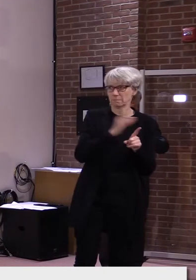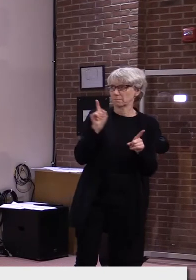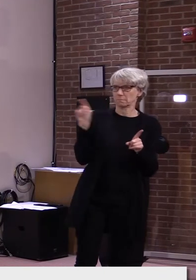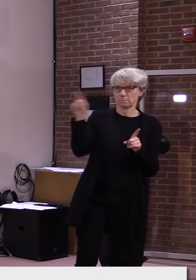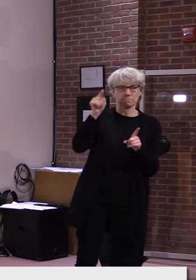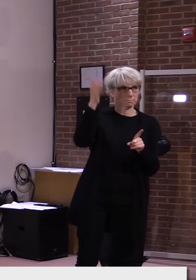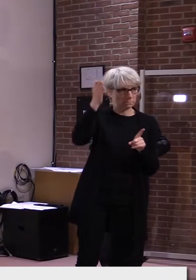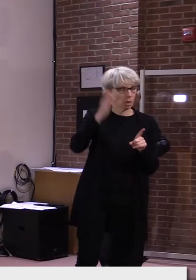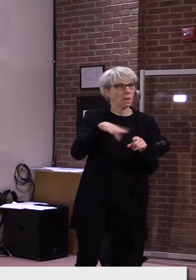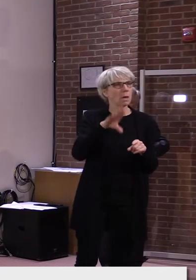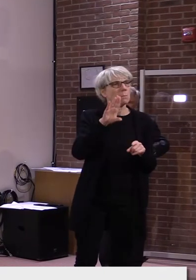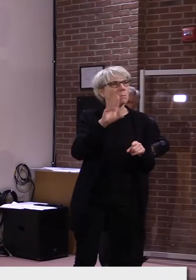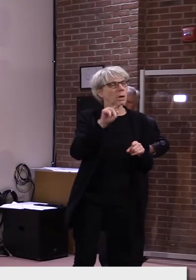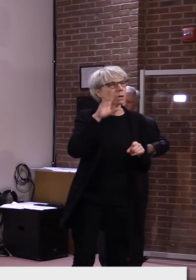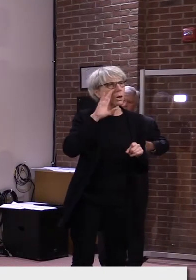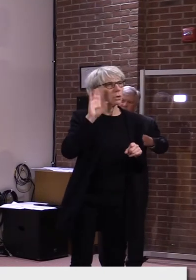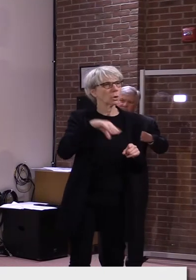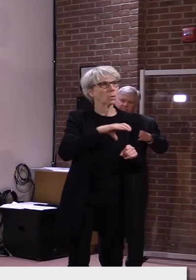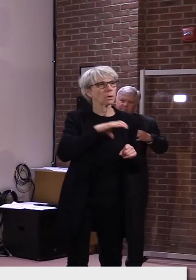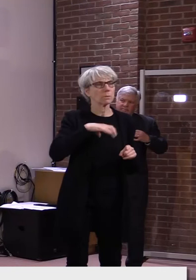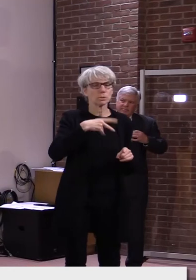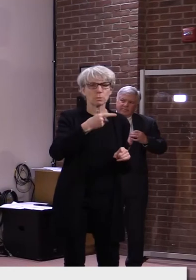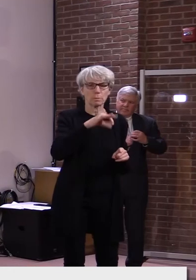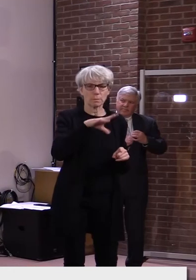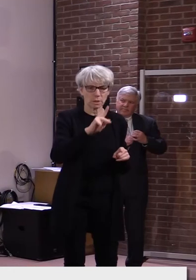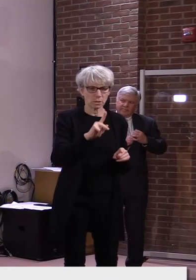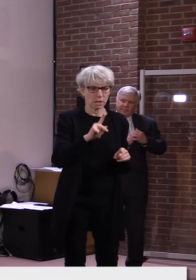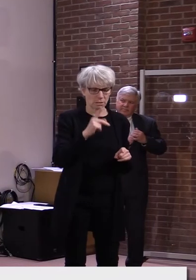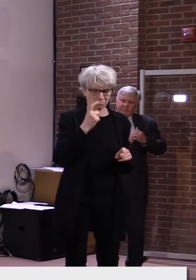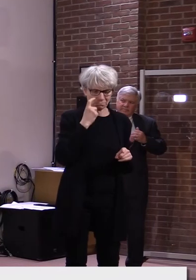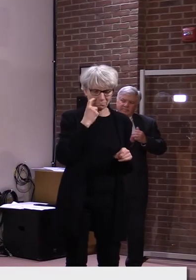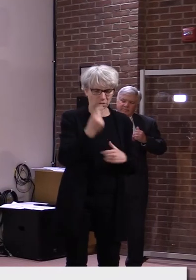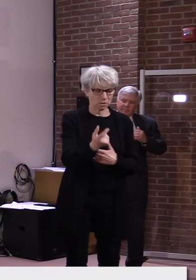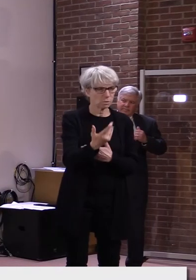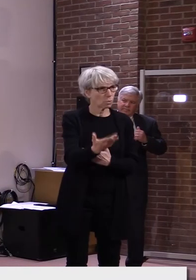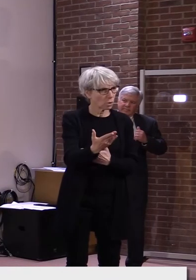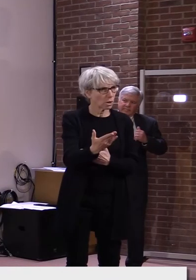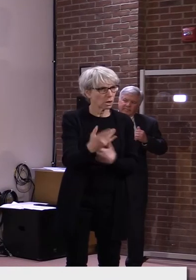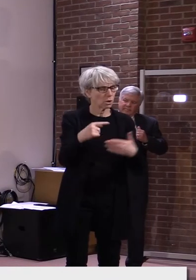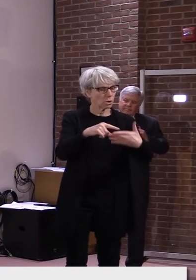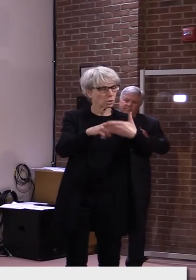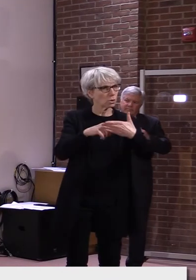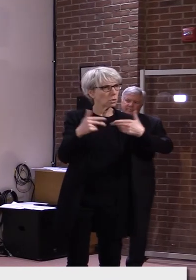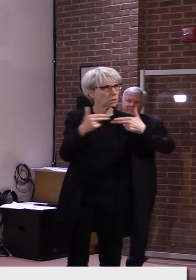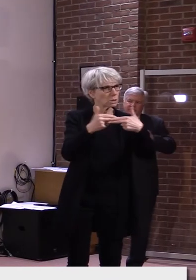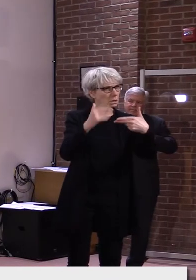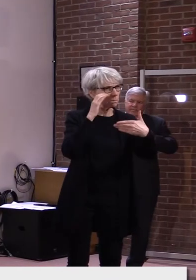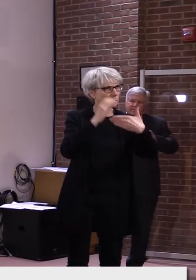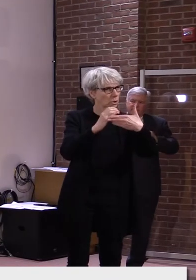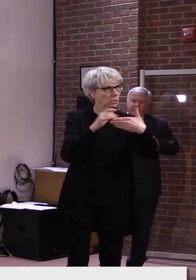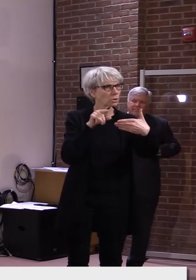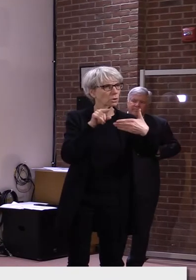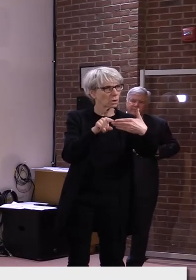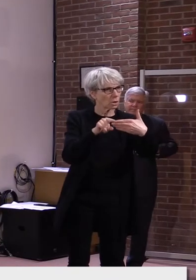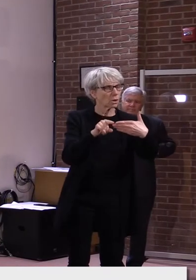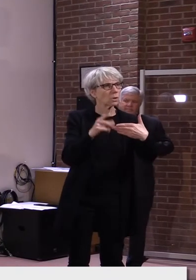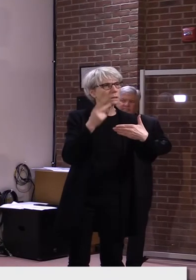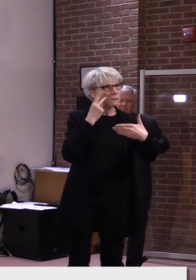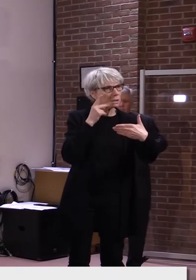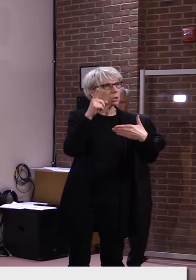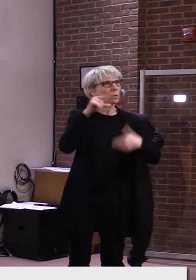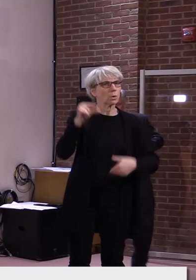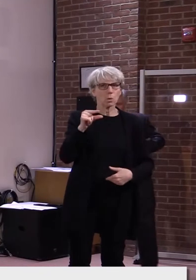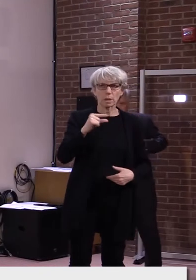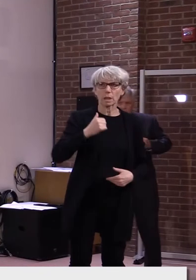saw earlier in the day, Commissioner Pichek had showed the slide of the progress being made